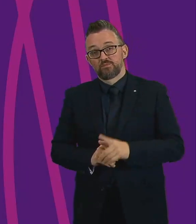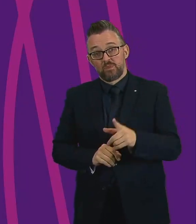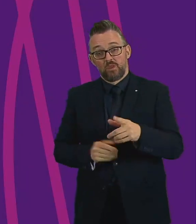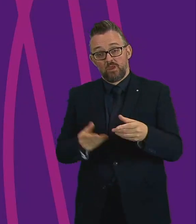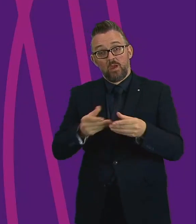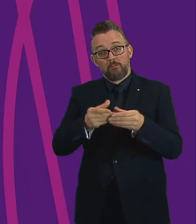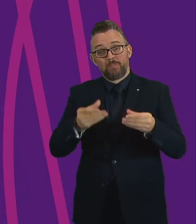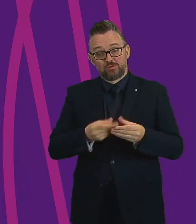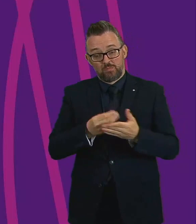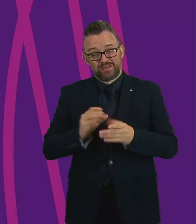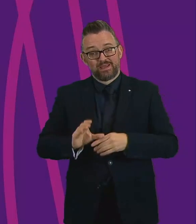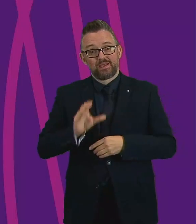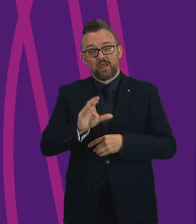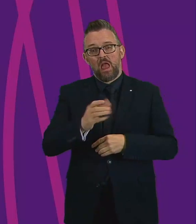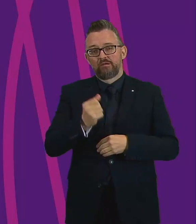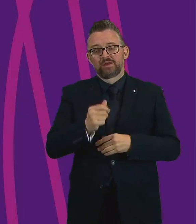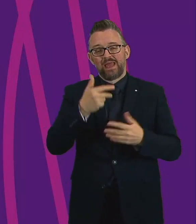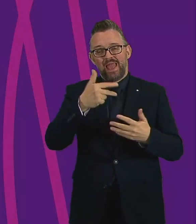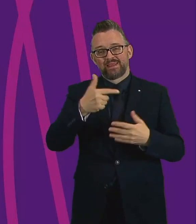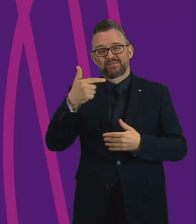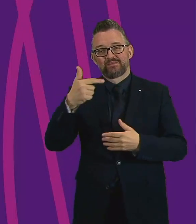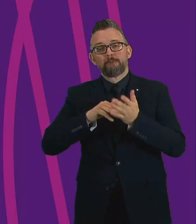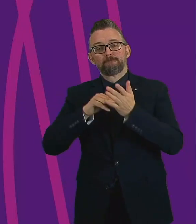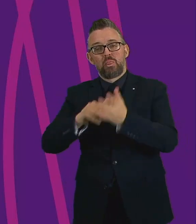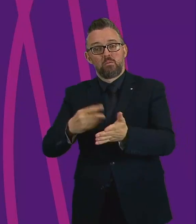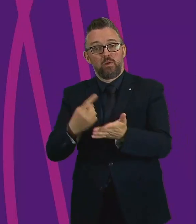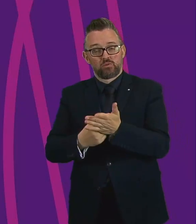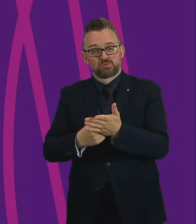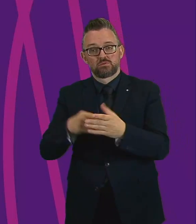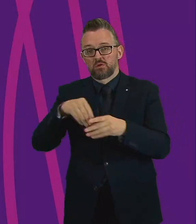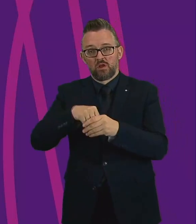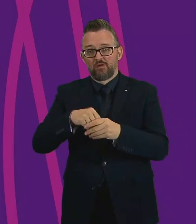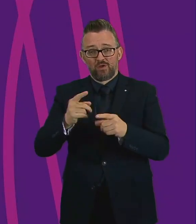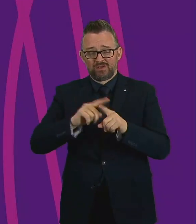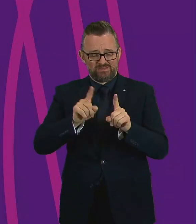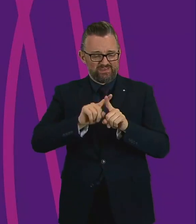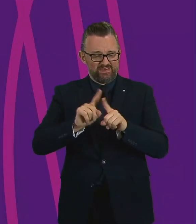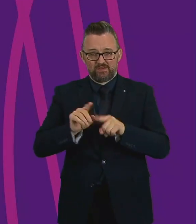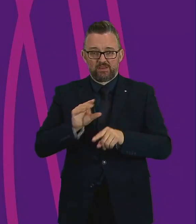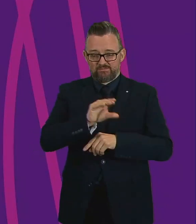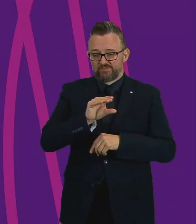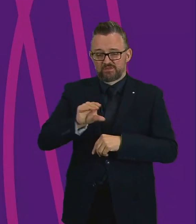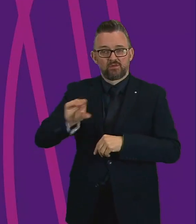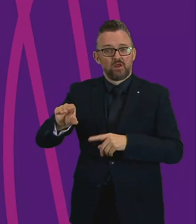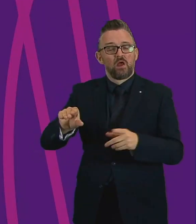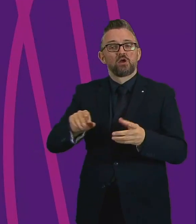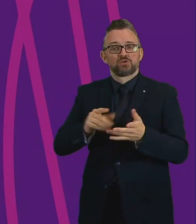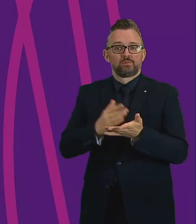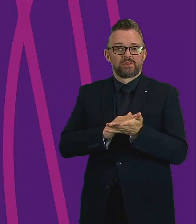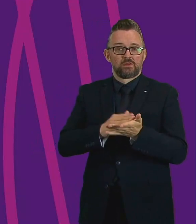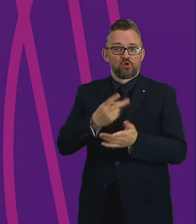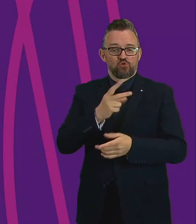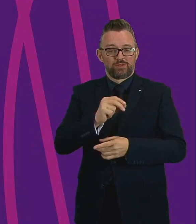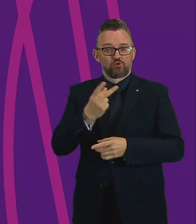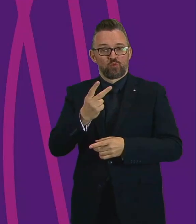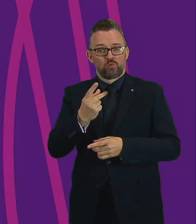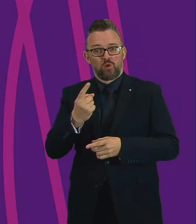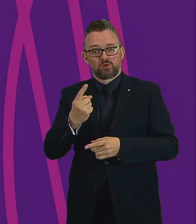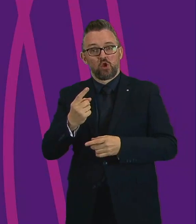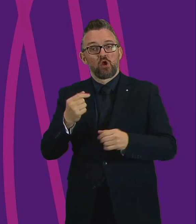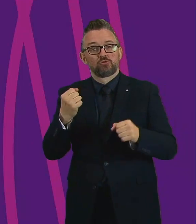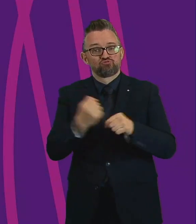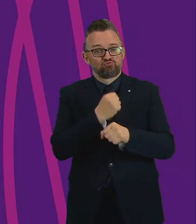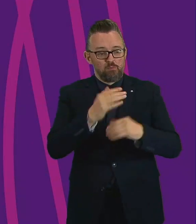provides approximately £87 million of a range of investments to bolster the pipeline of 2020-21